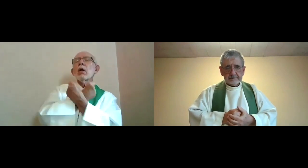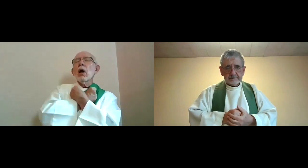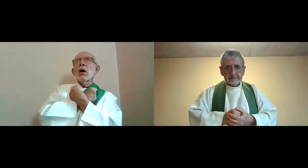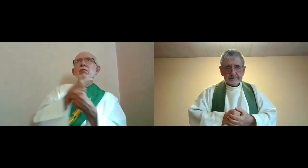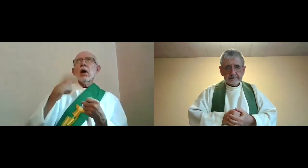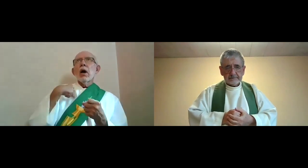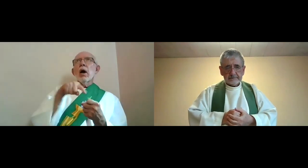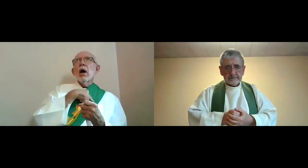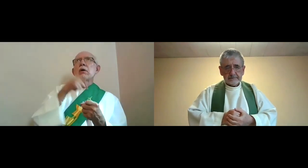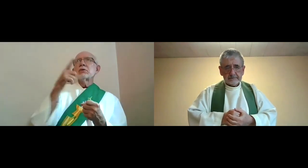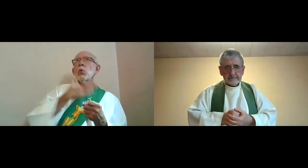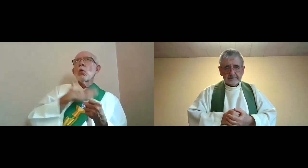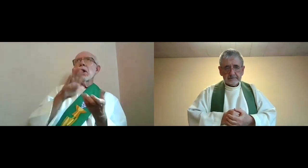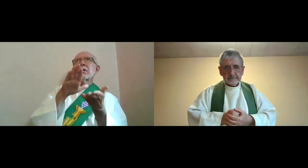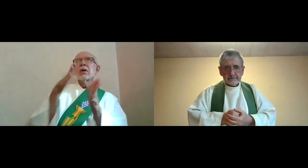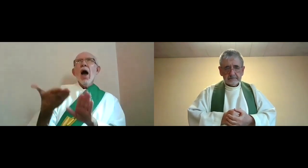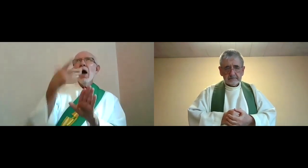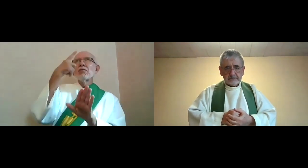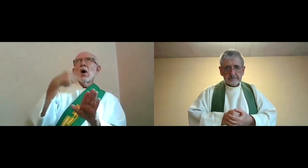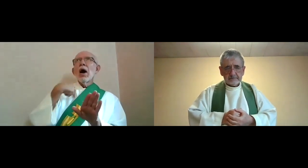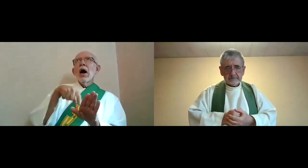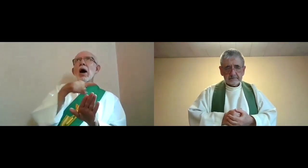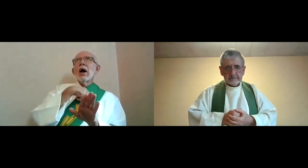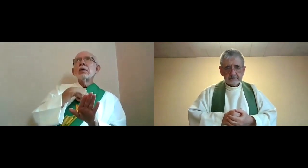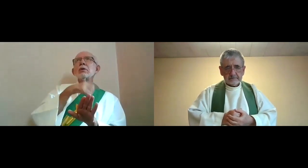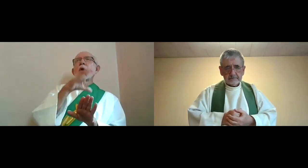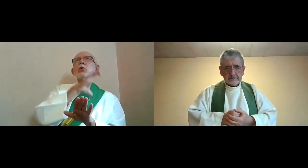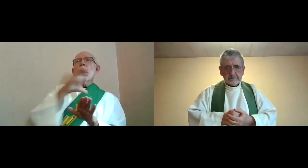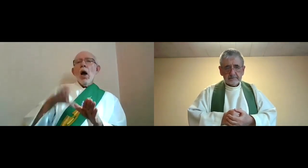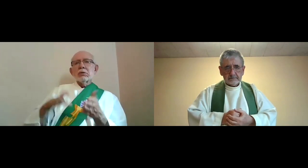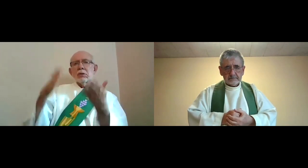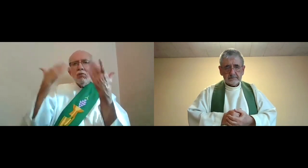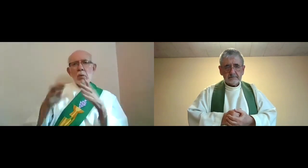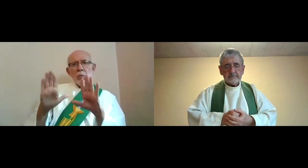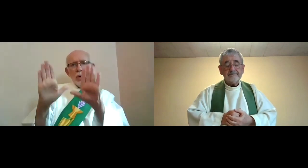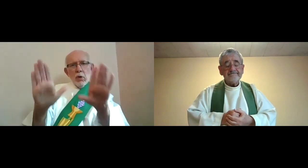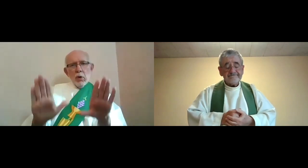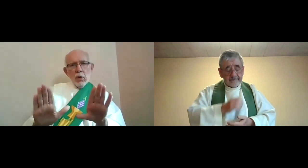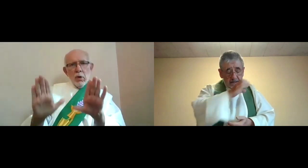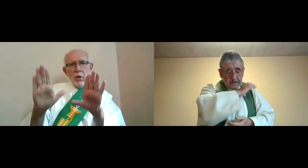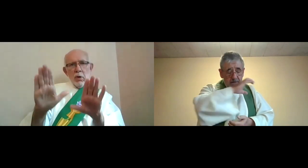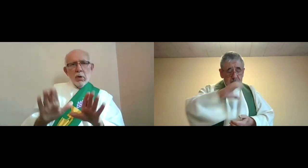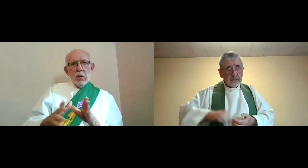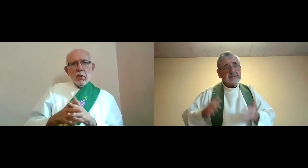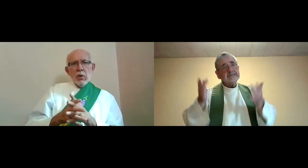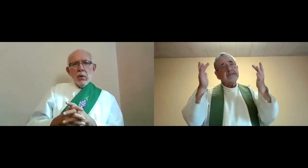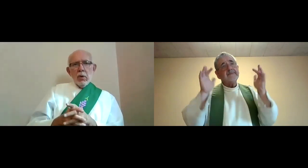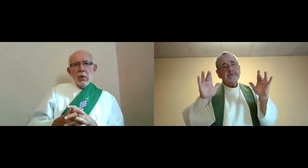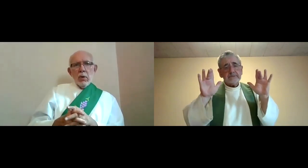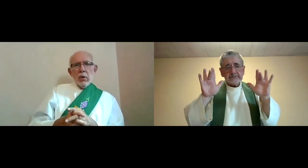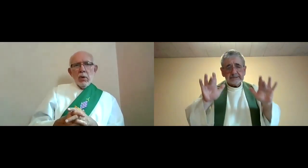Christ, You love us so that You were willing to die on the cross. Christ, have